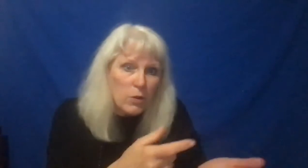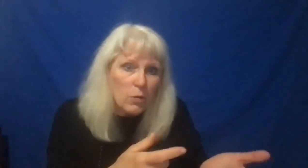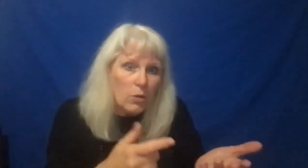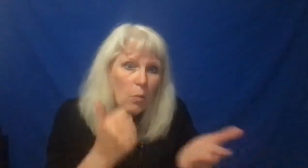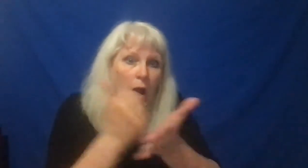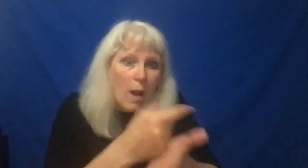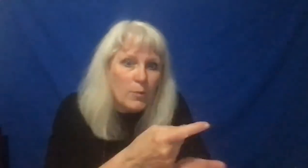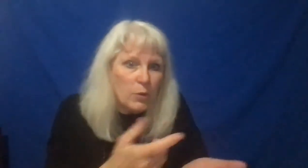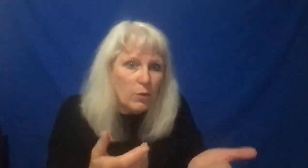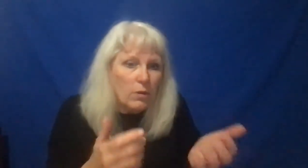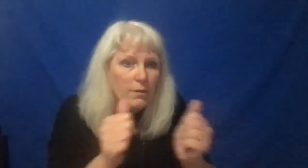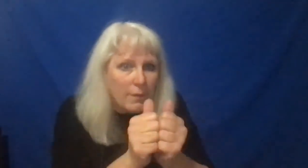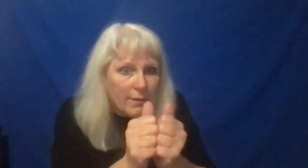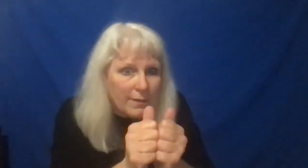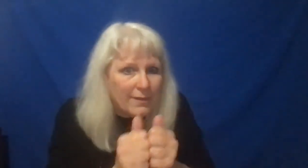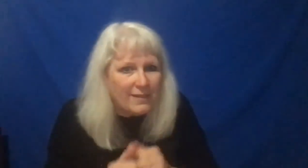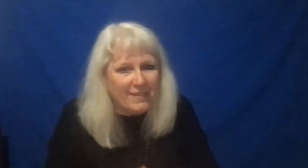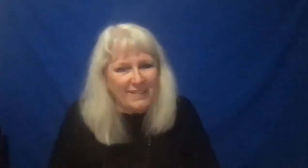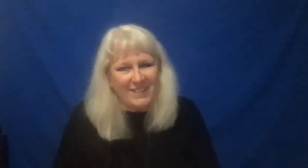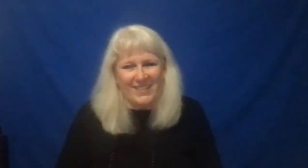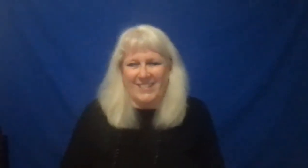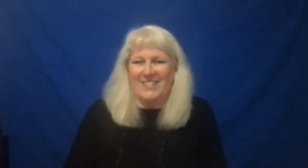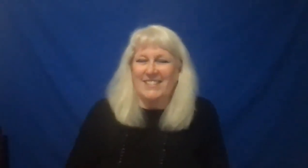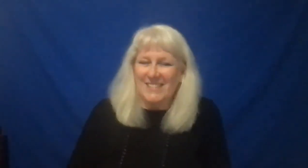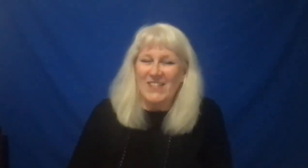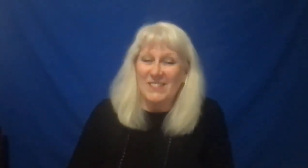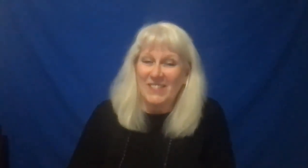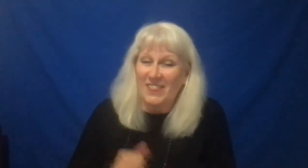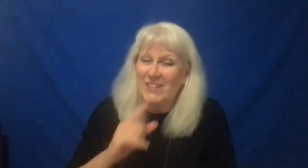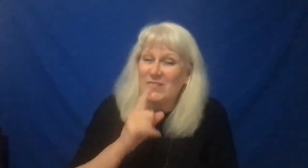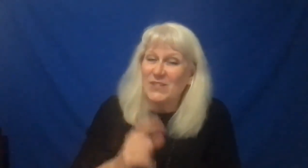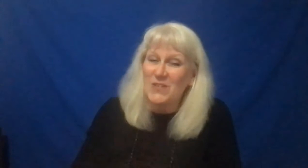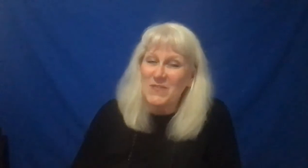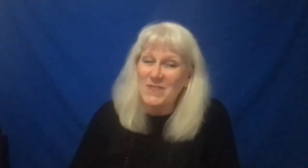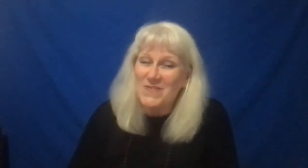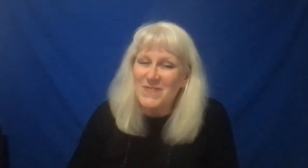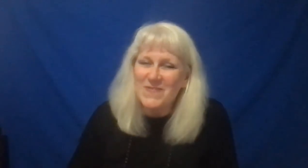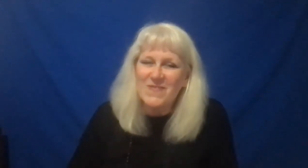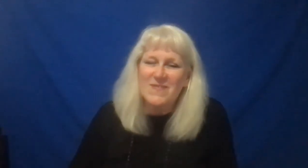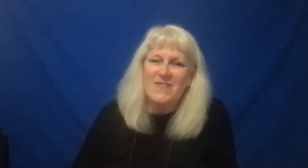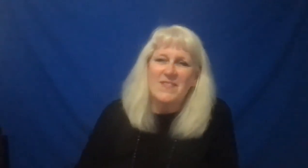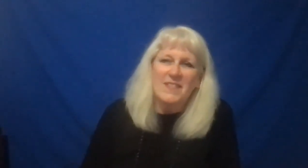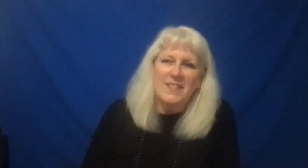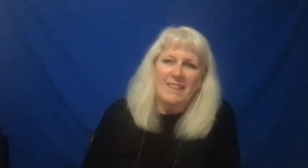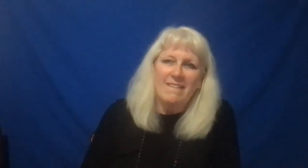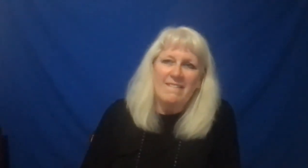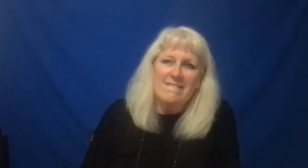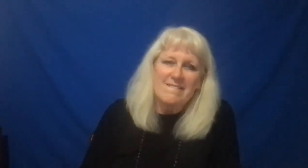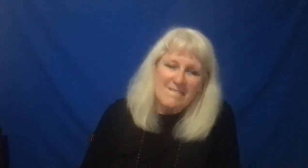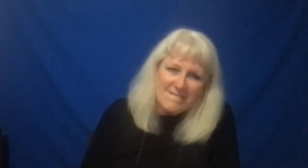one example of many, many ways that as we get to know, as I get to